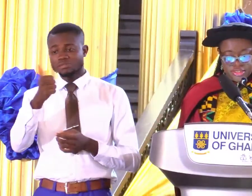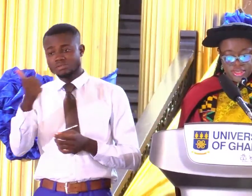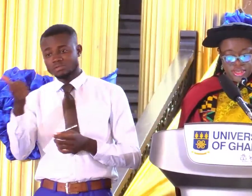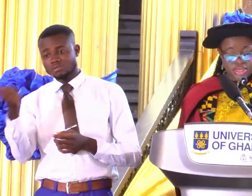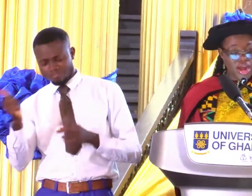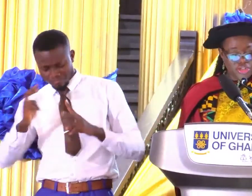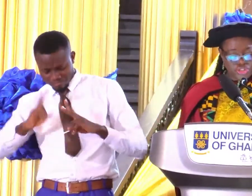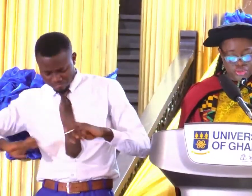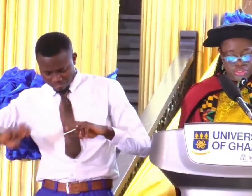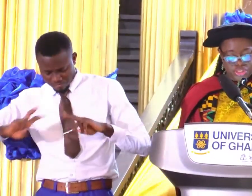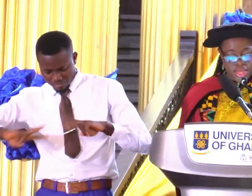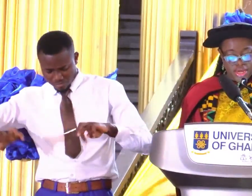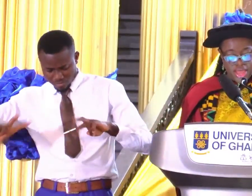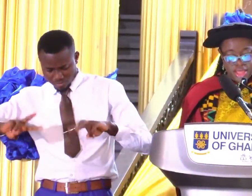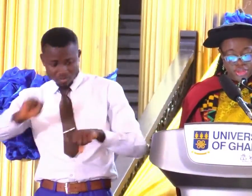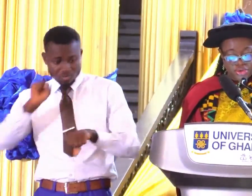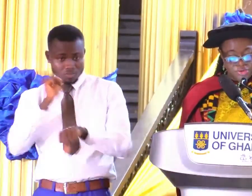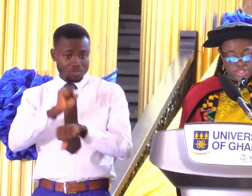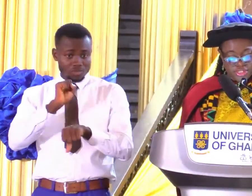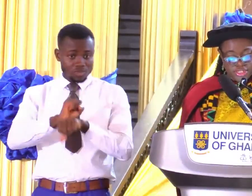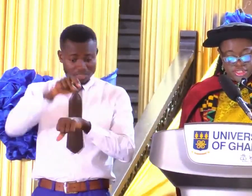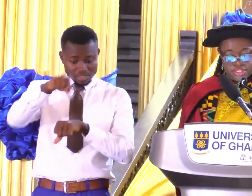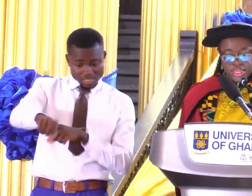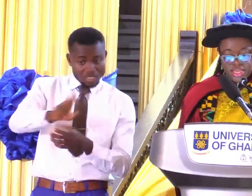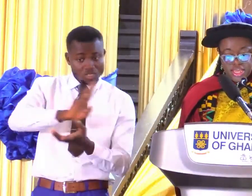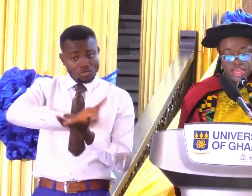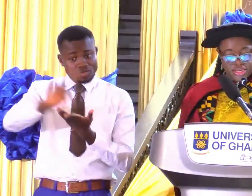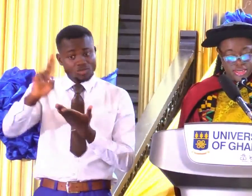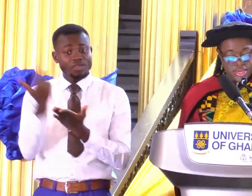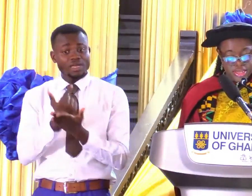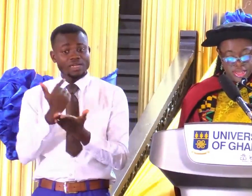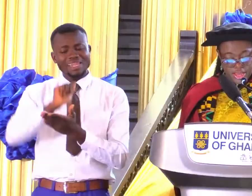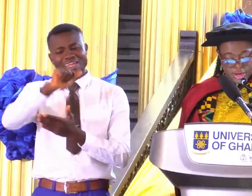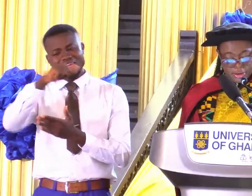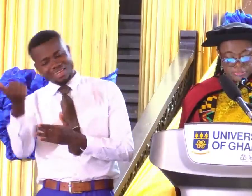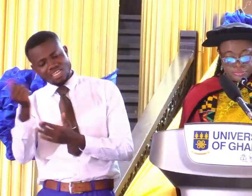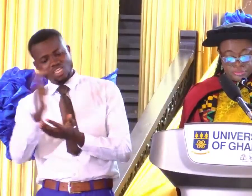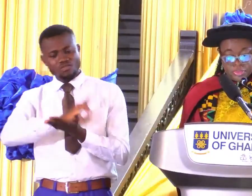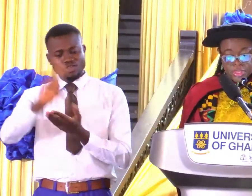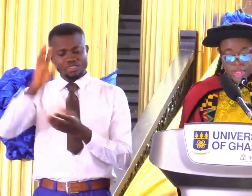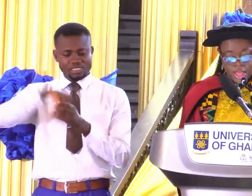theses here at UG and other universities in Ghana.